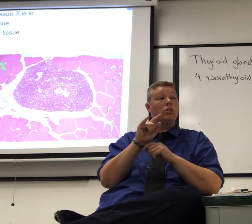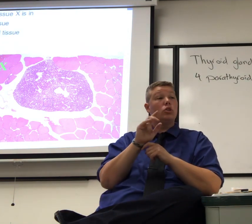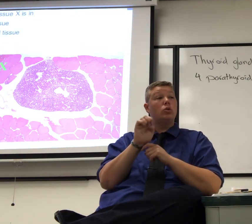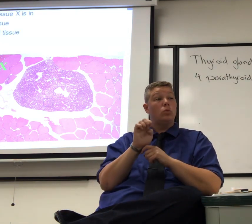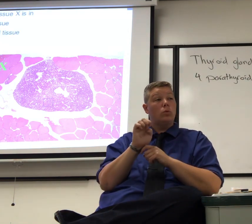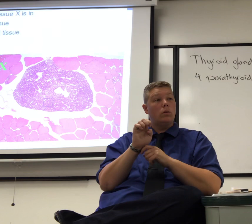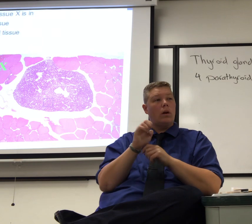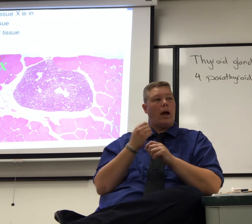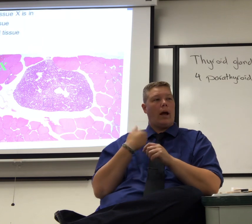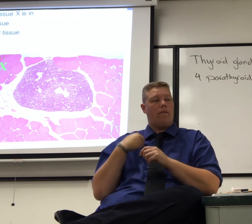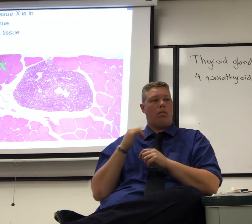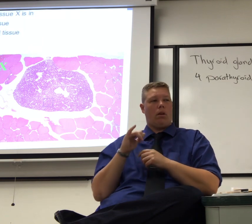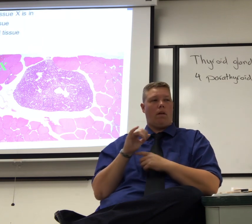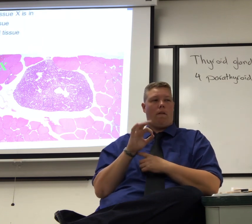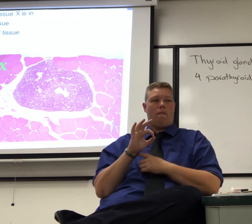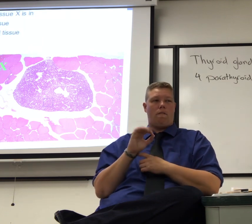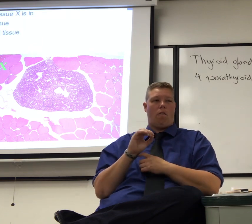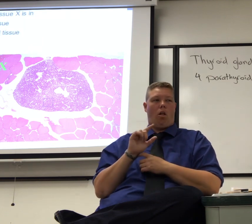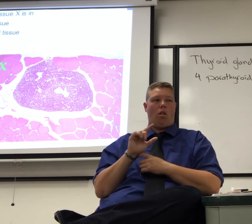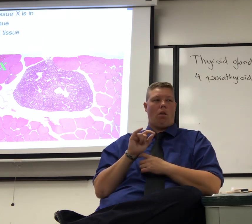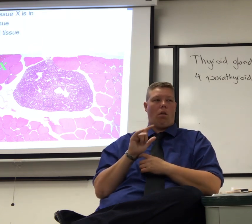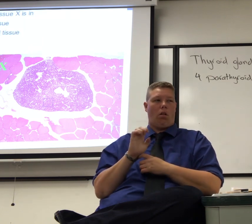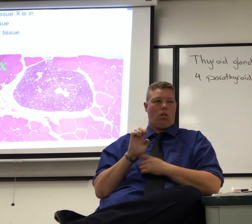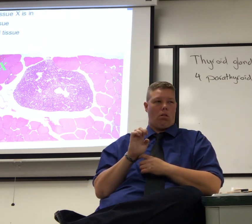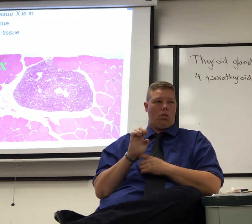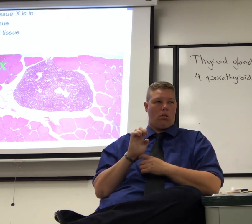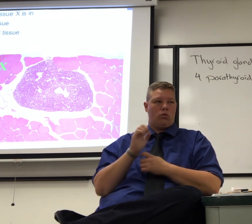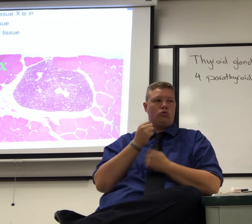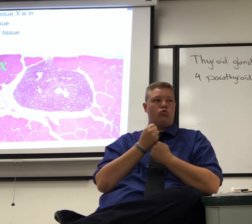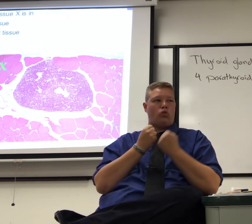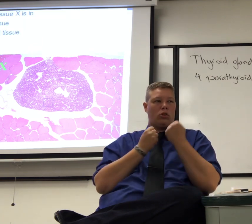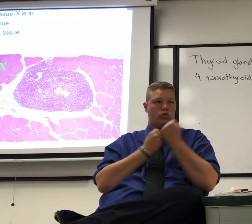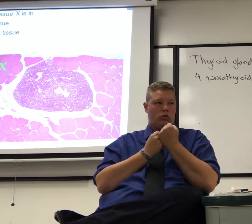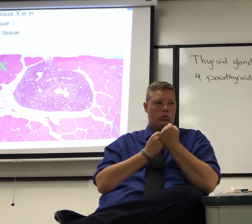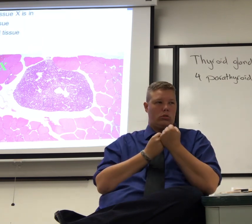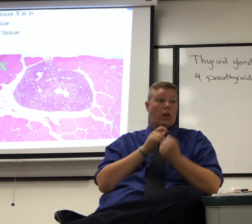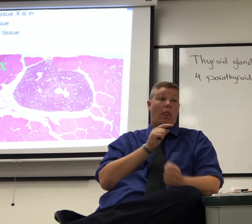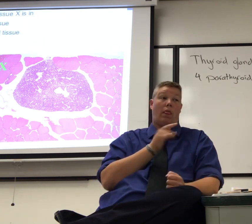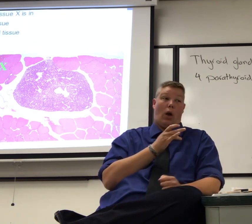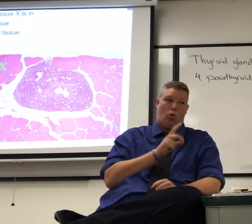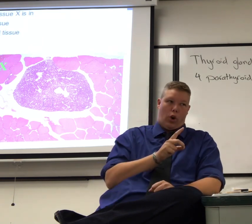X in the area where the glandular tissue has the follicle structure.